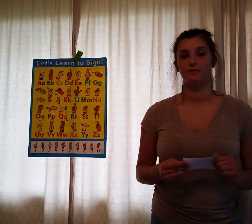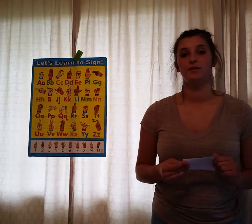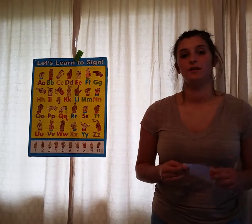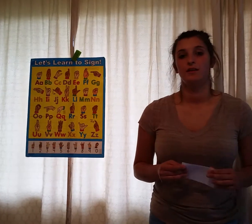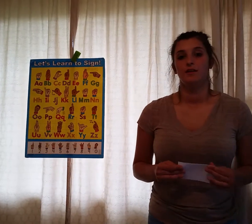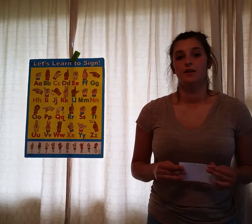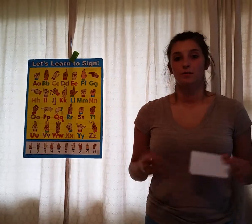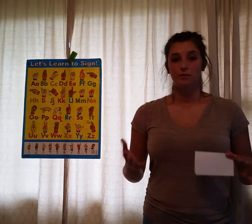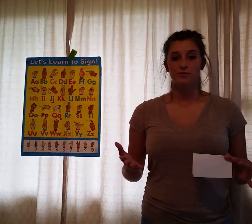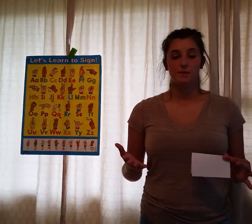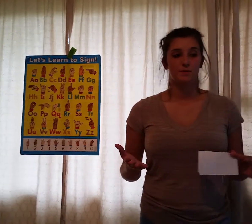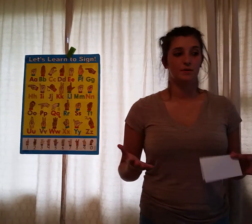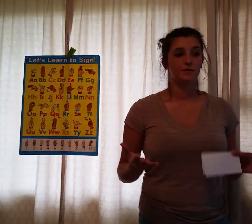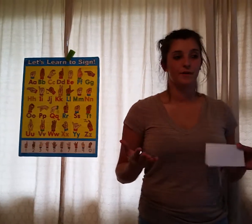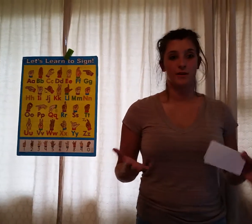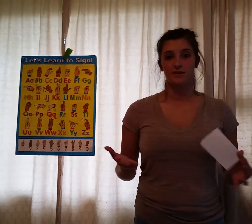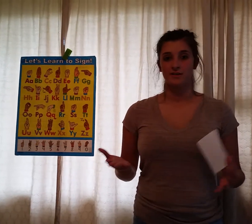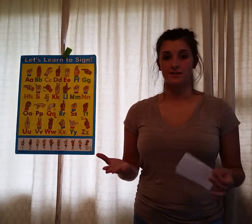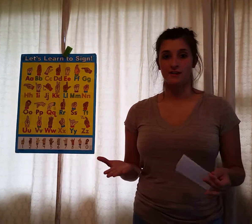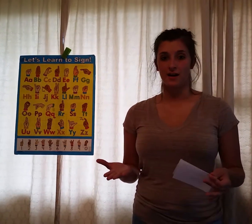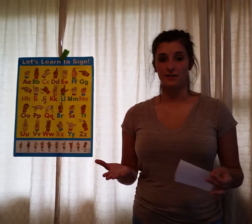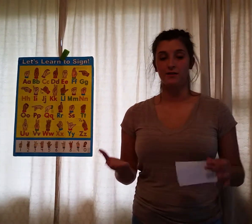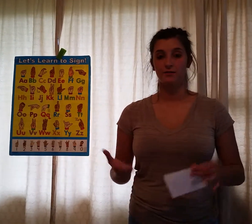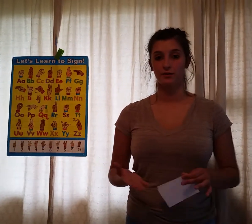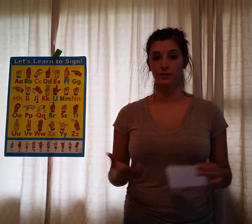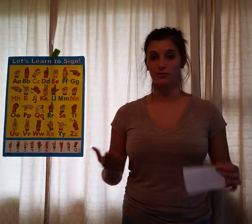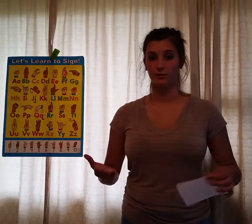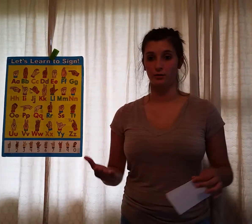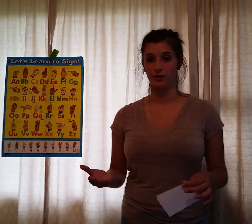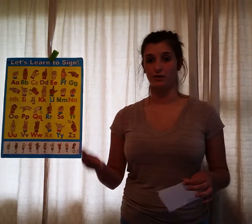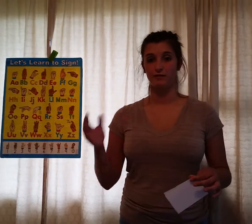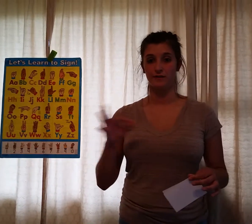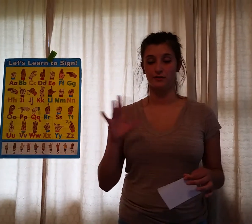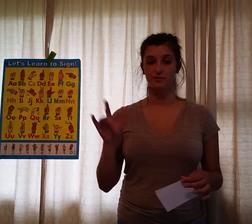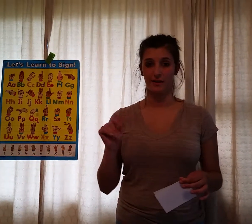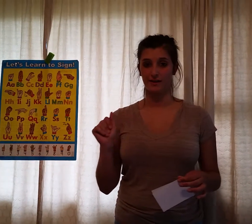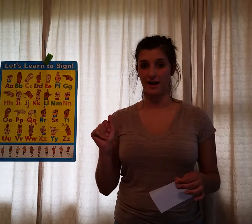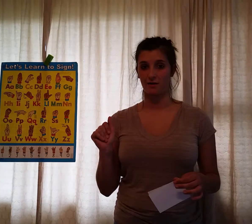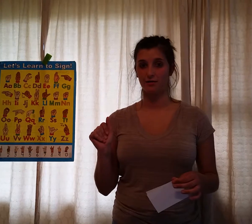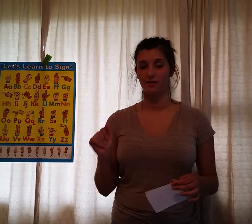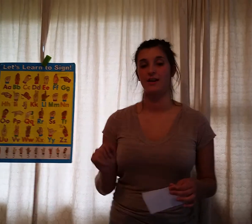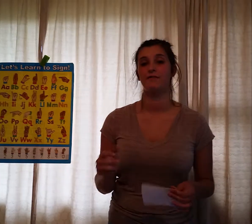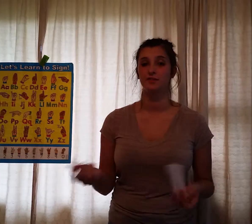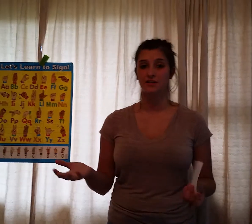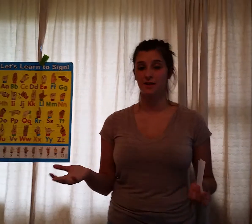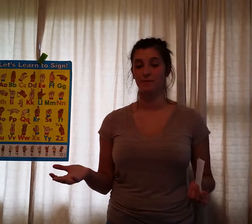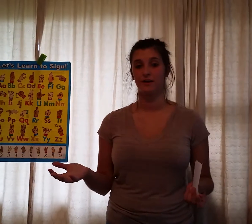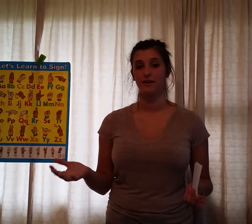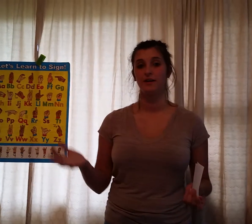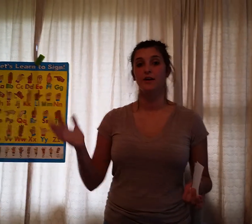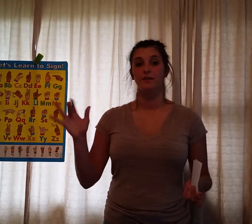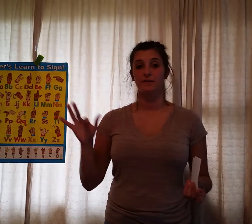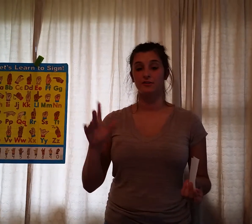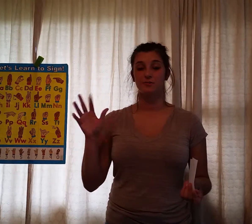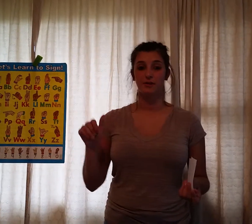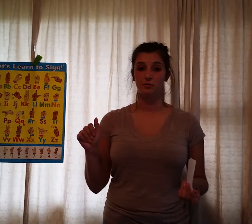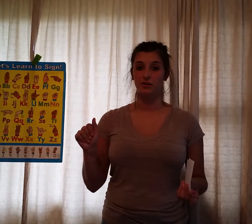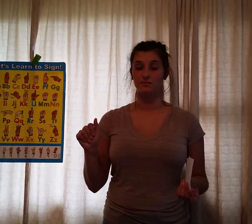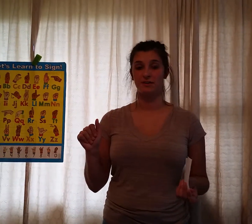Now, most people, if there isn't a sign for a certain word, you finger spell it out, and after a time period, finger spelling words